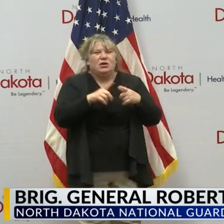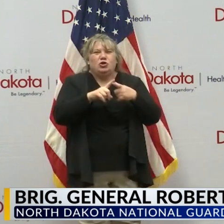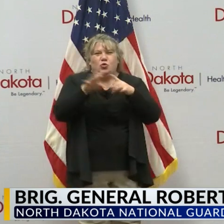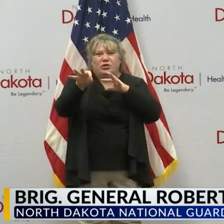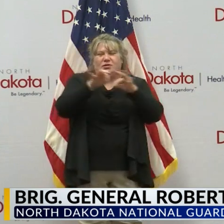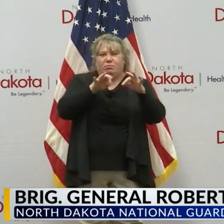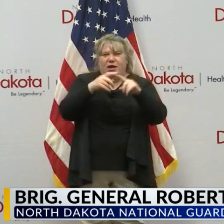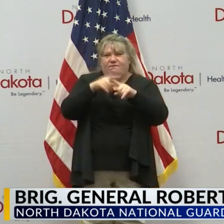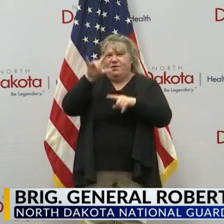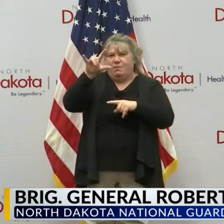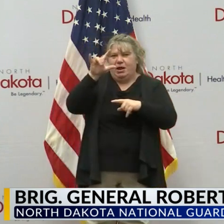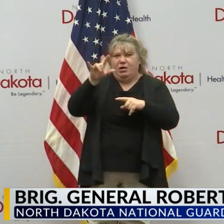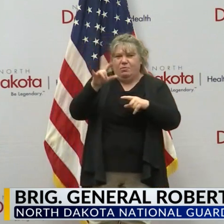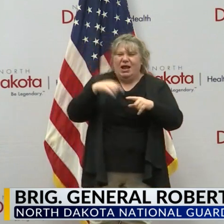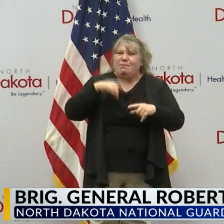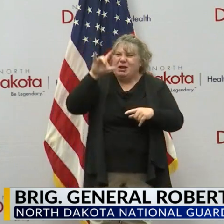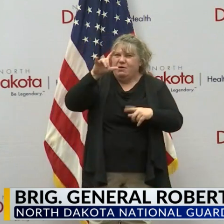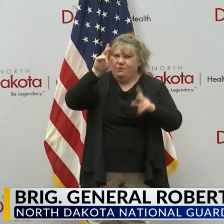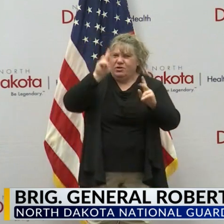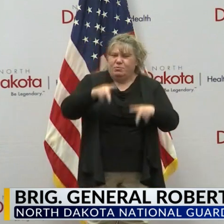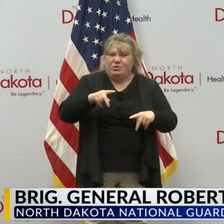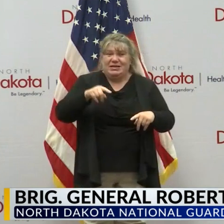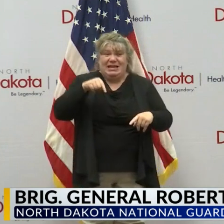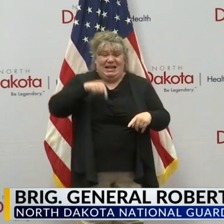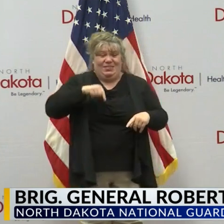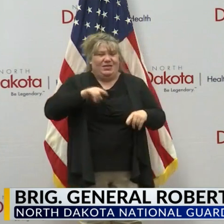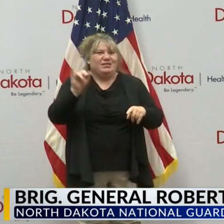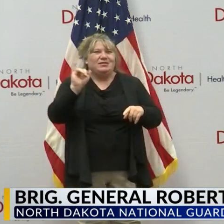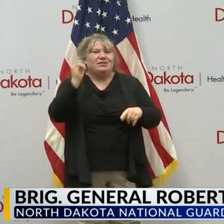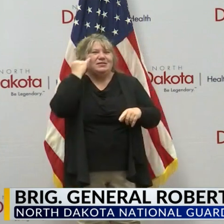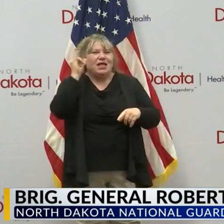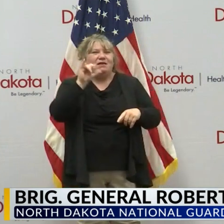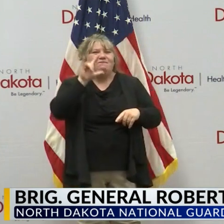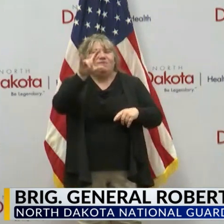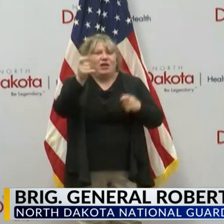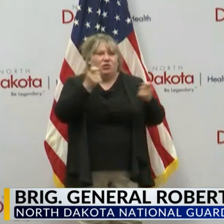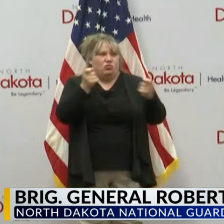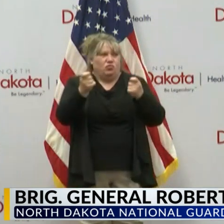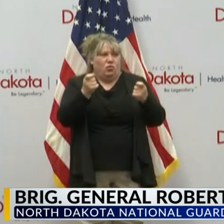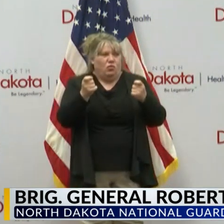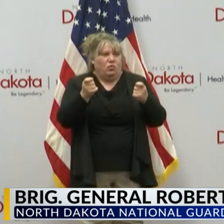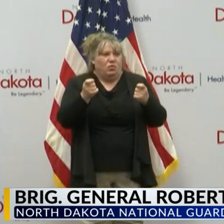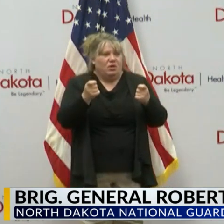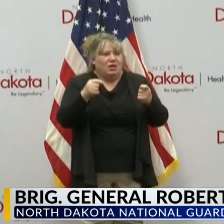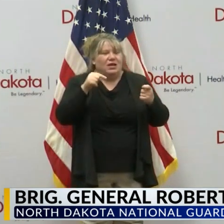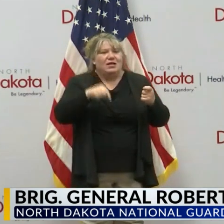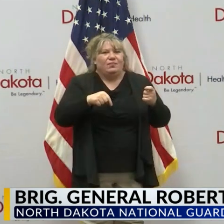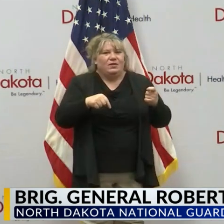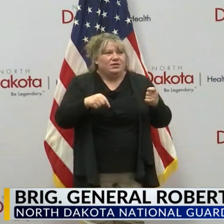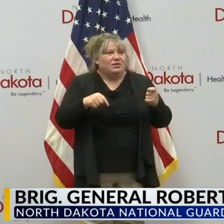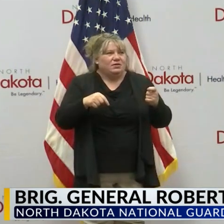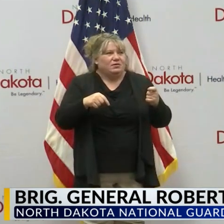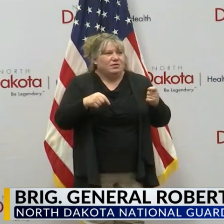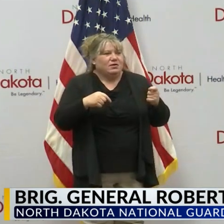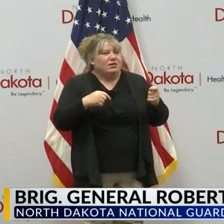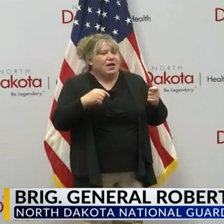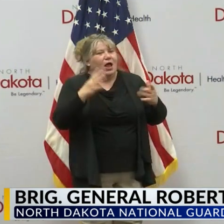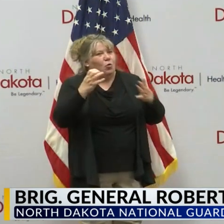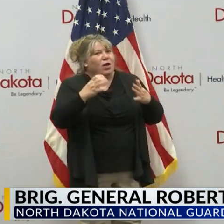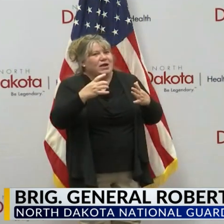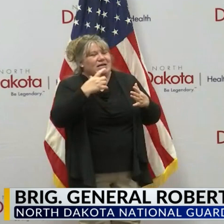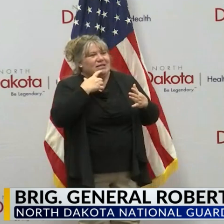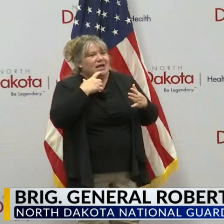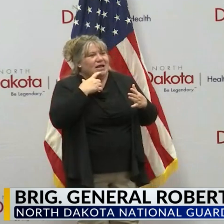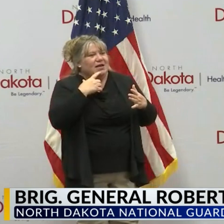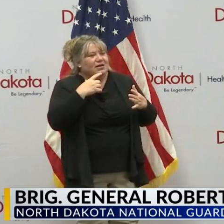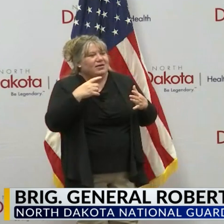terms. I'm an Air Force guy, so this is the flight controls, this is the aileron, and this is the throttle. So sorry about that. I just had to put it